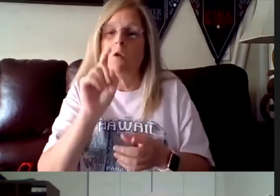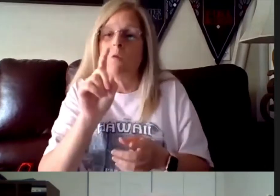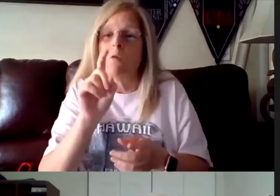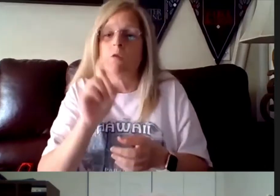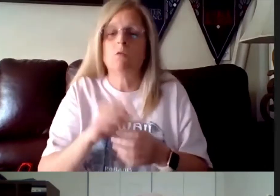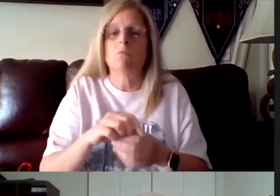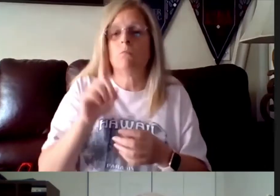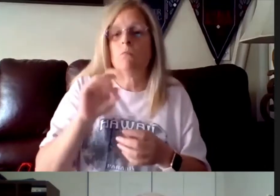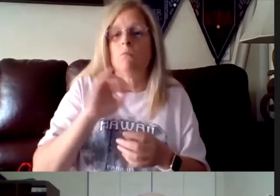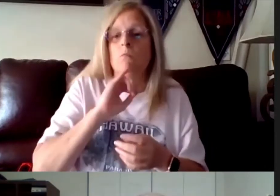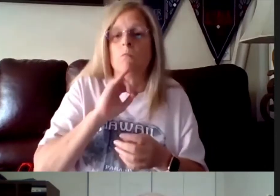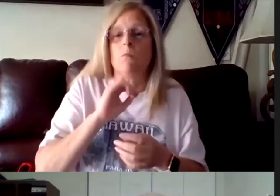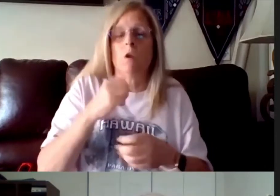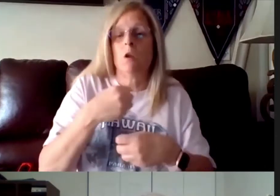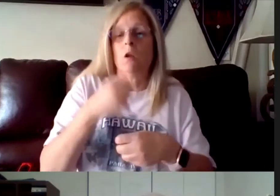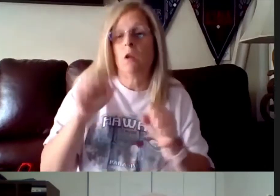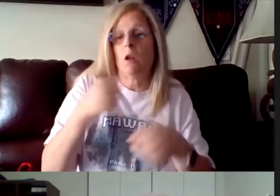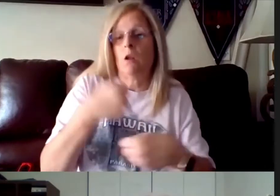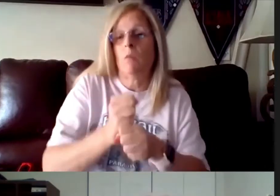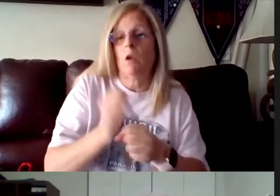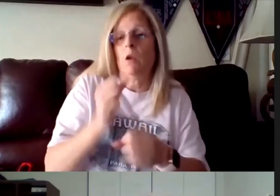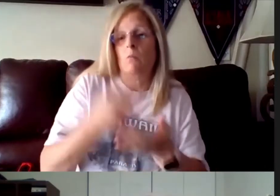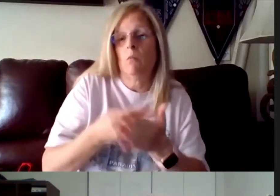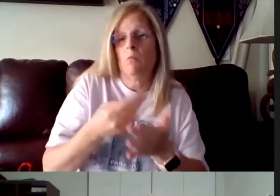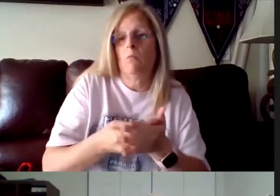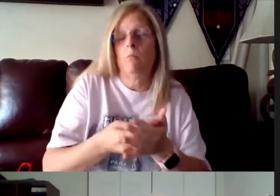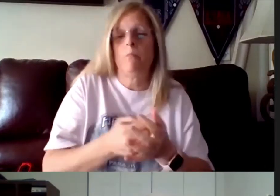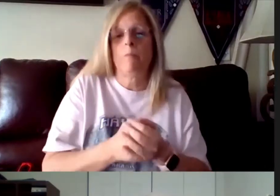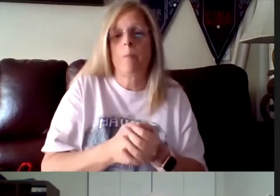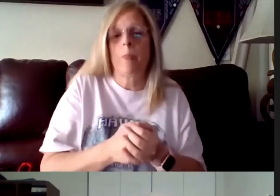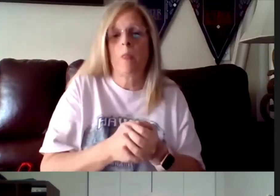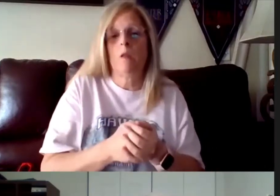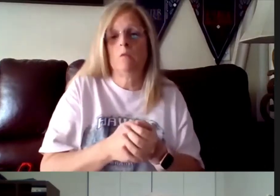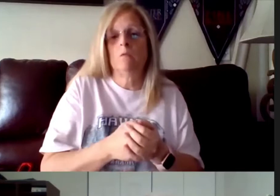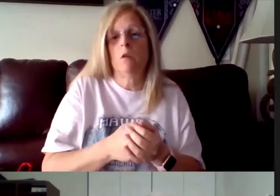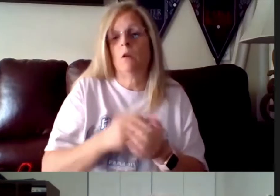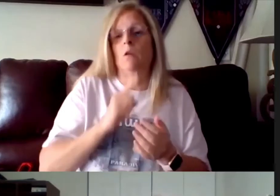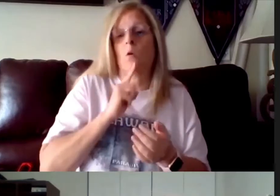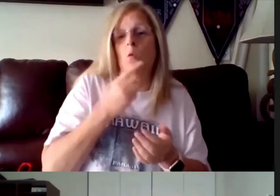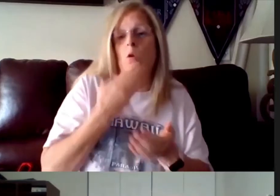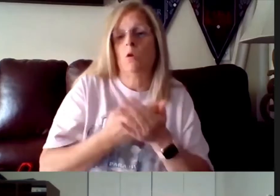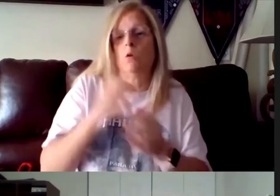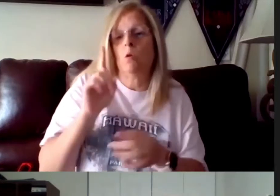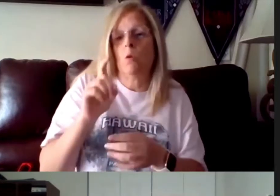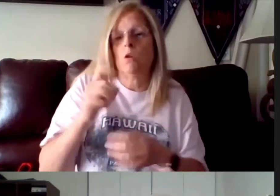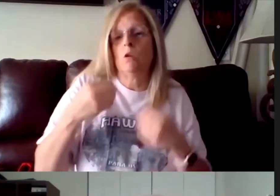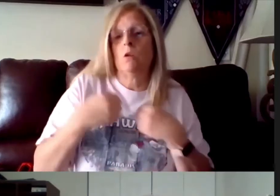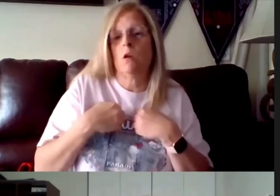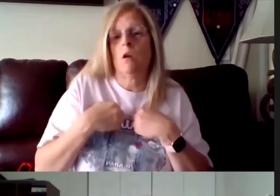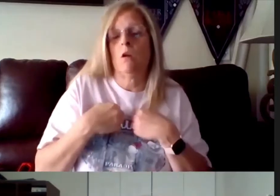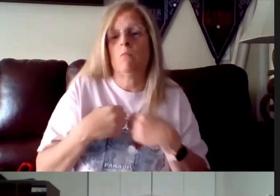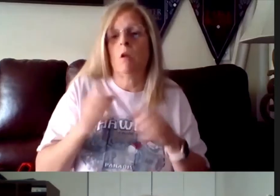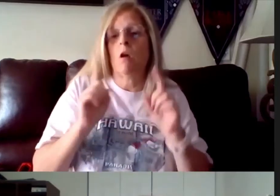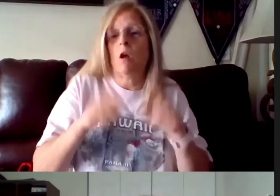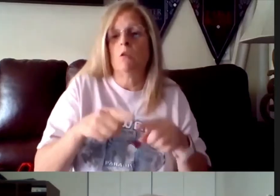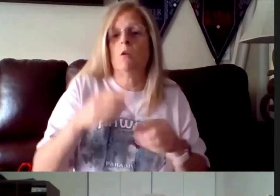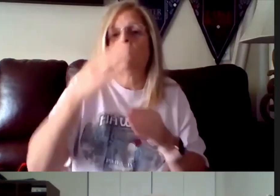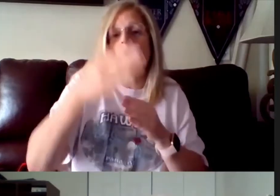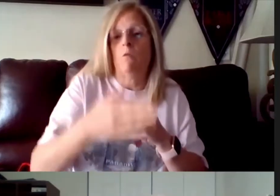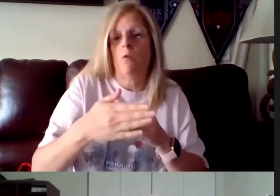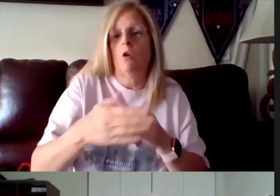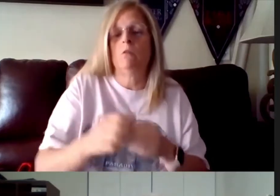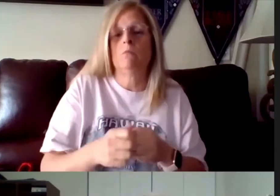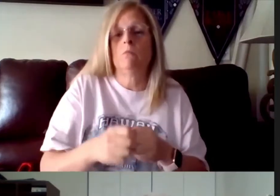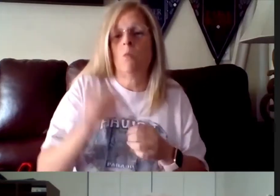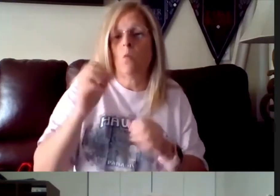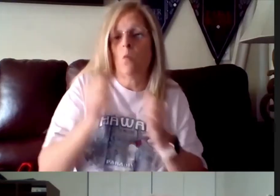question is, can I make any money? And that's a really, really good question to have, and I'll answer it right up front. With Onpassive, the